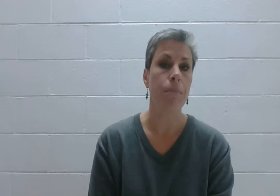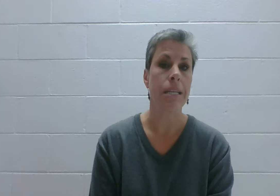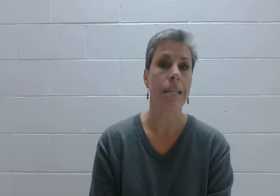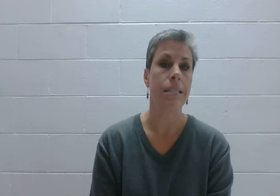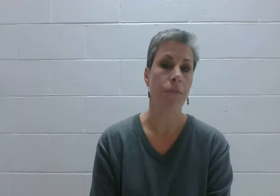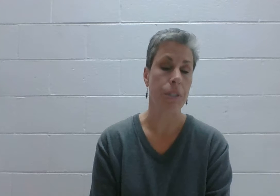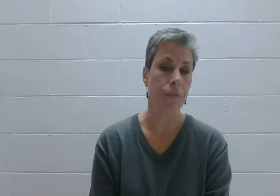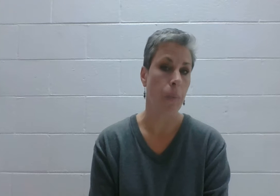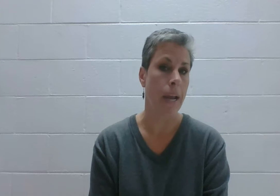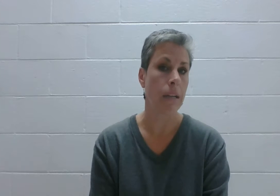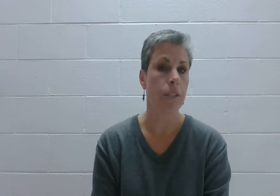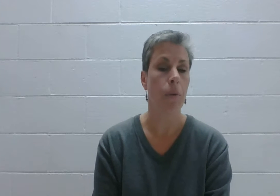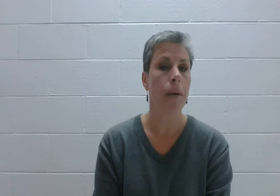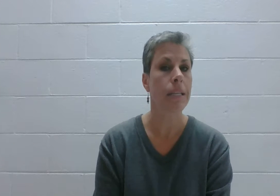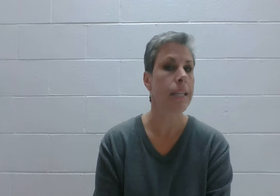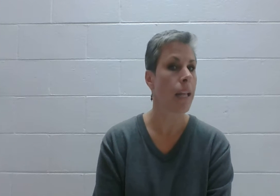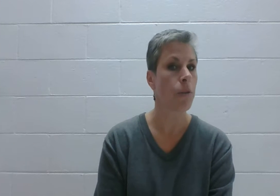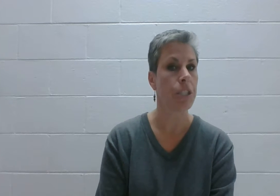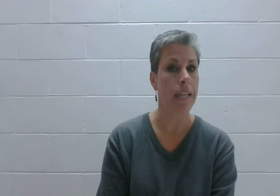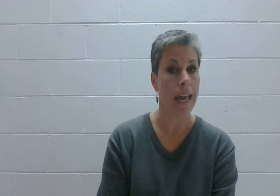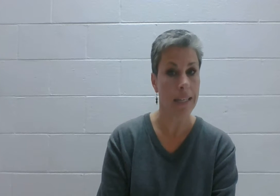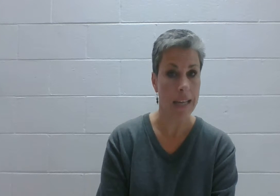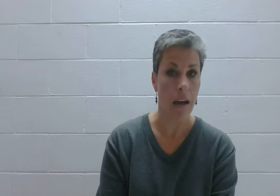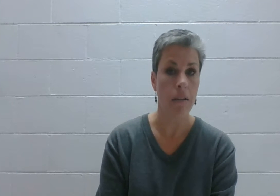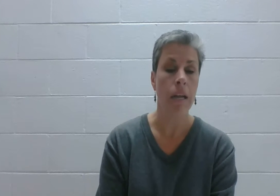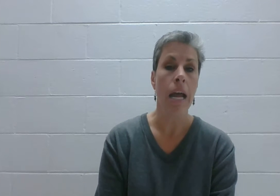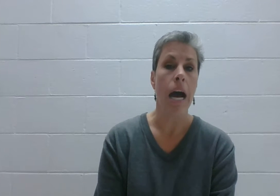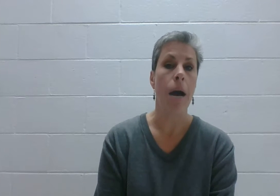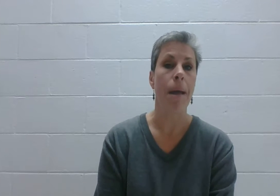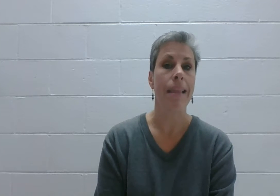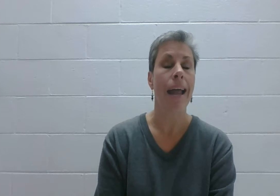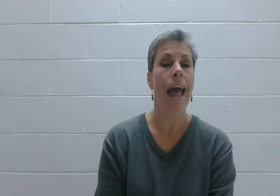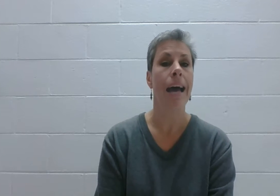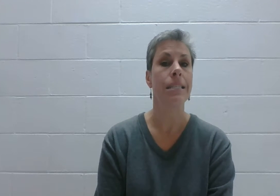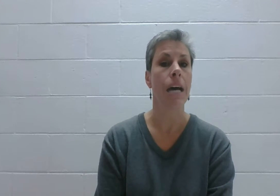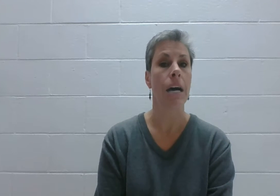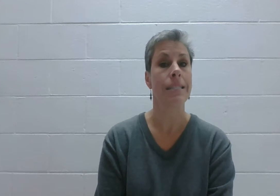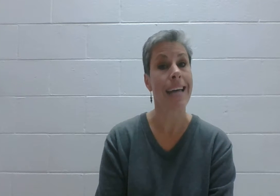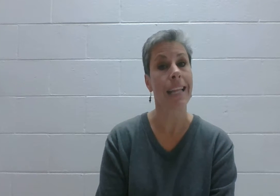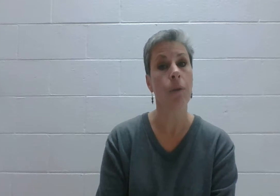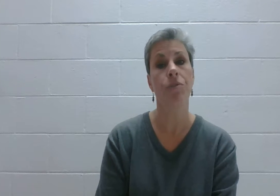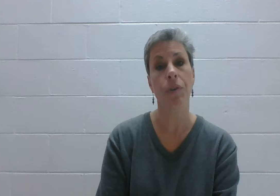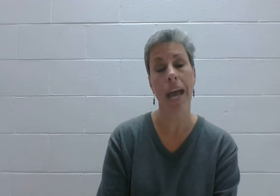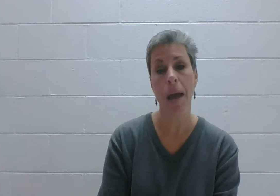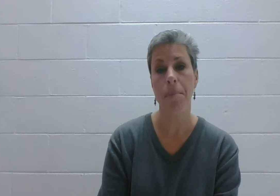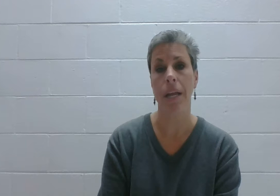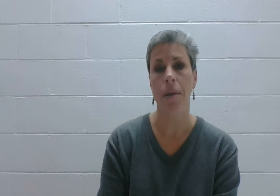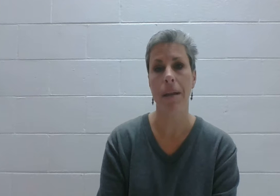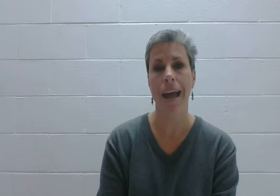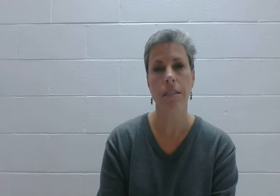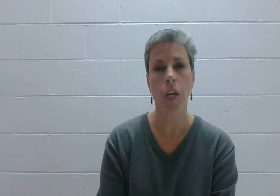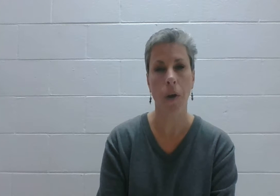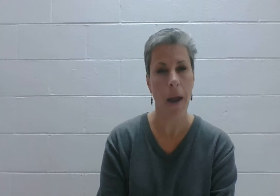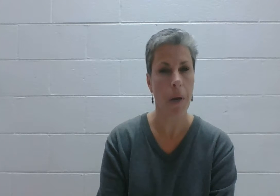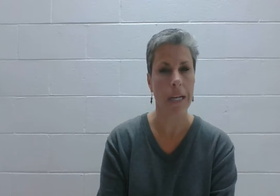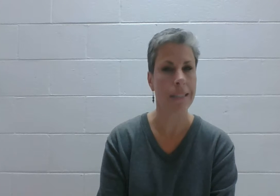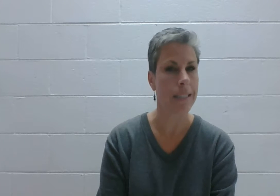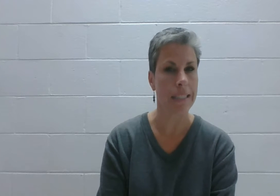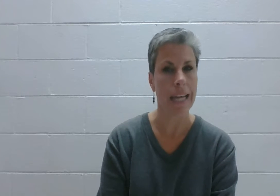be done in several different ways. So American Sign Language is ASL, and that has a sign language vocabulary, but it has a grammar and